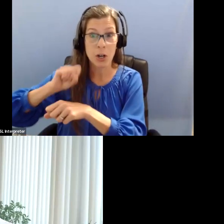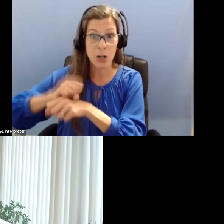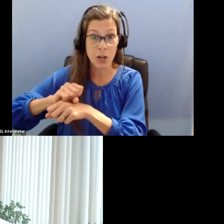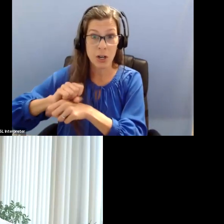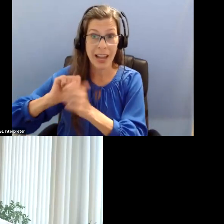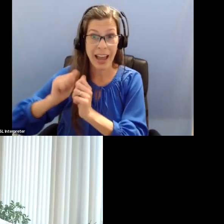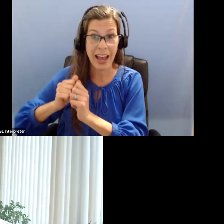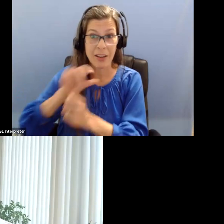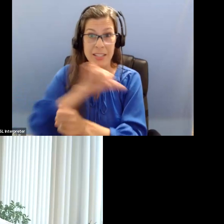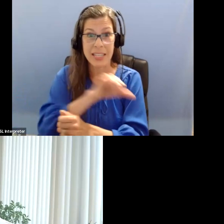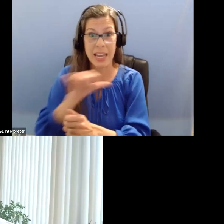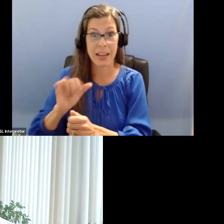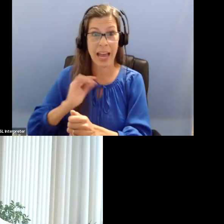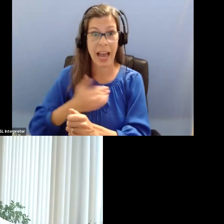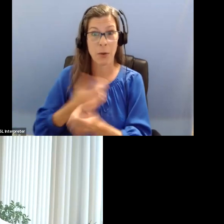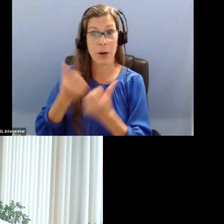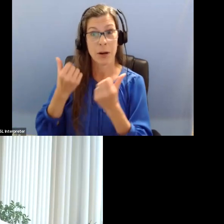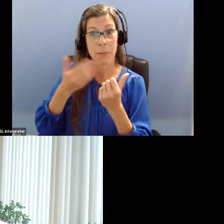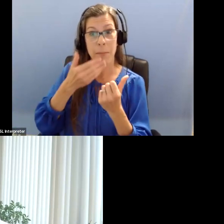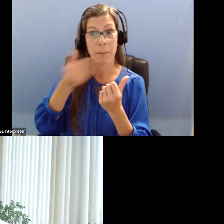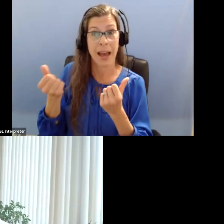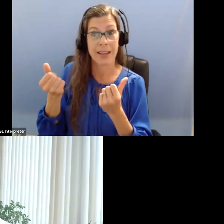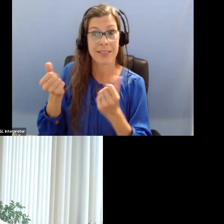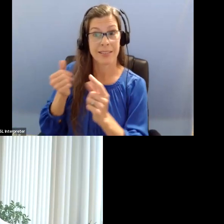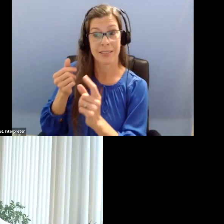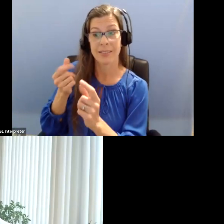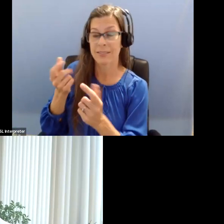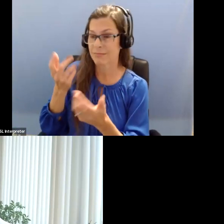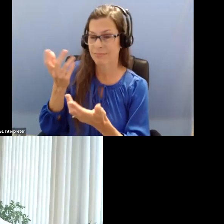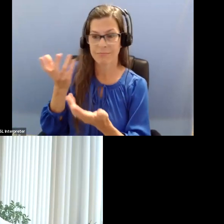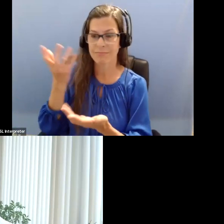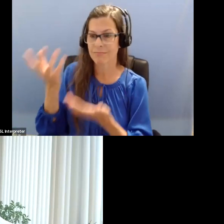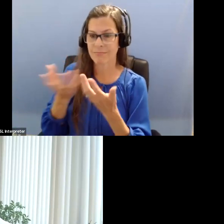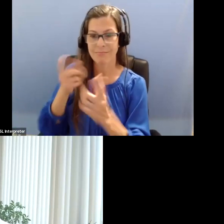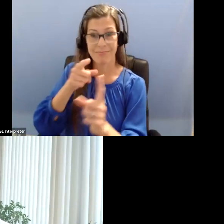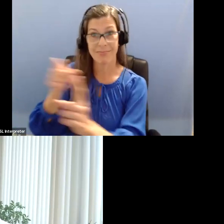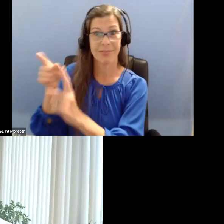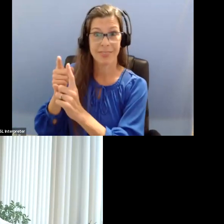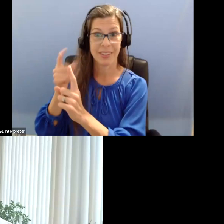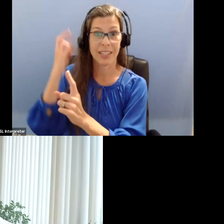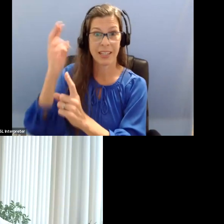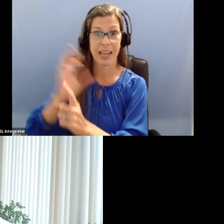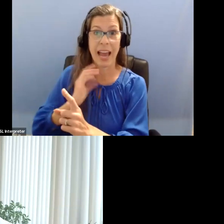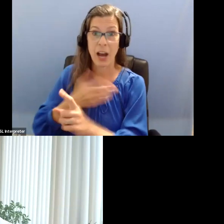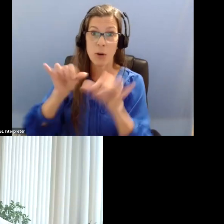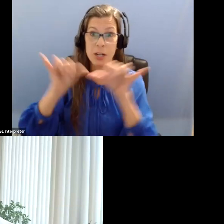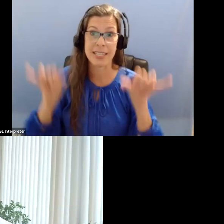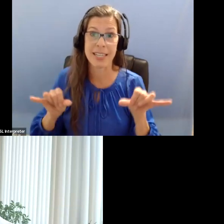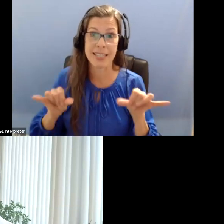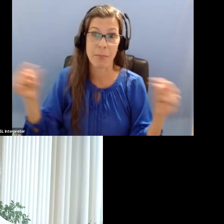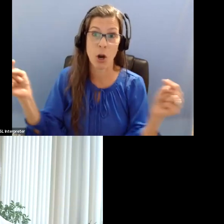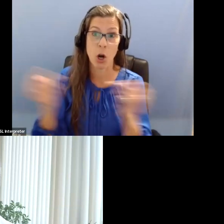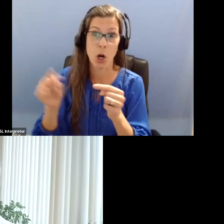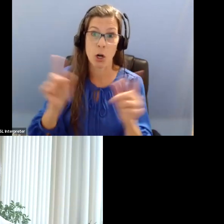best intentions, I think we have to acknowledge that our system hurts people. We